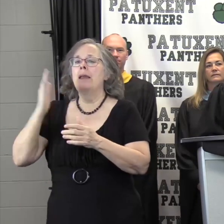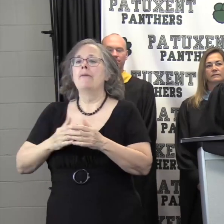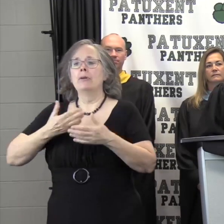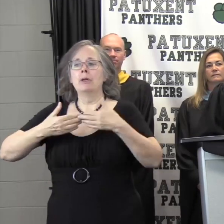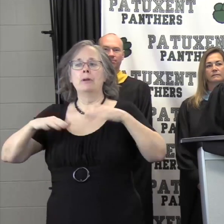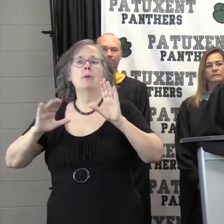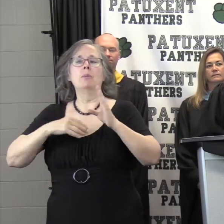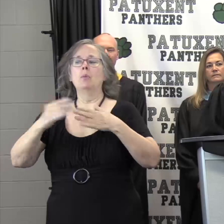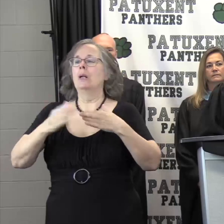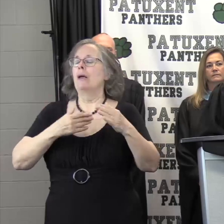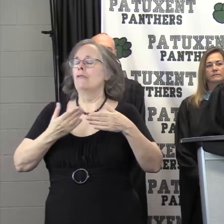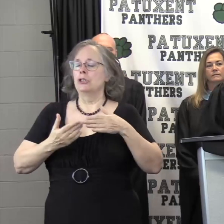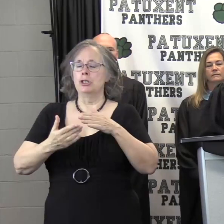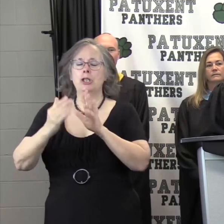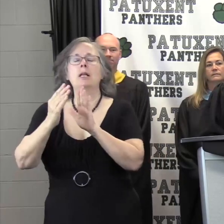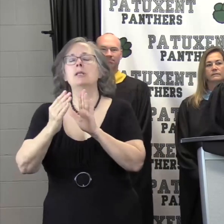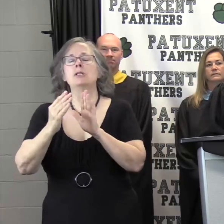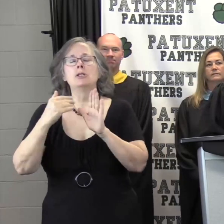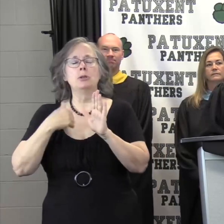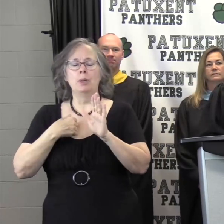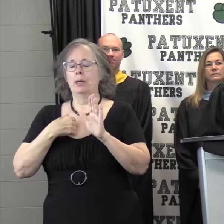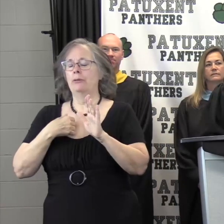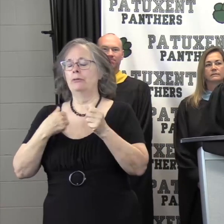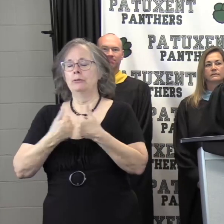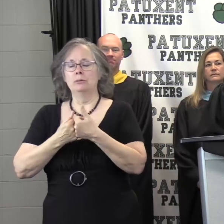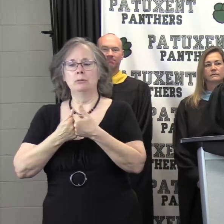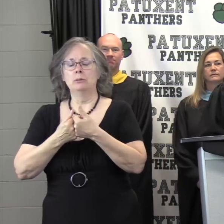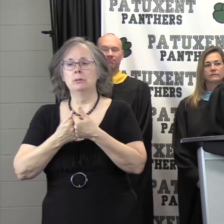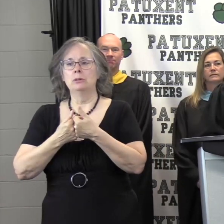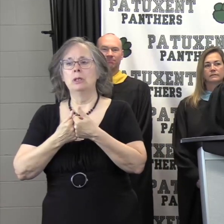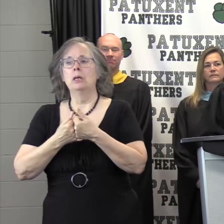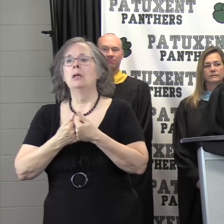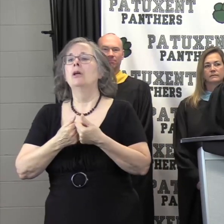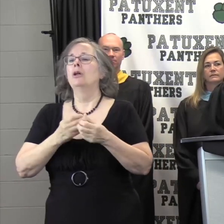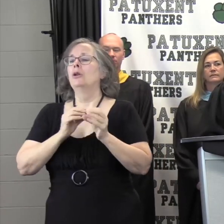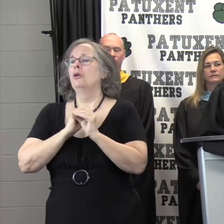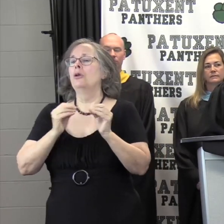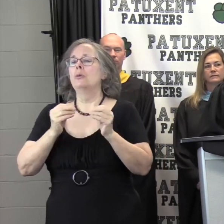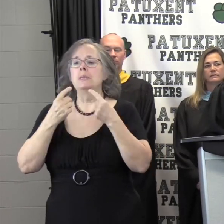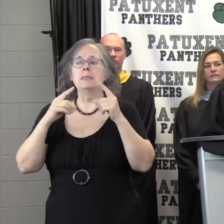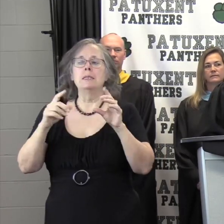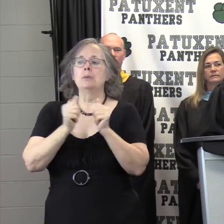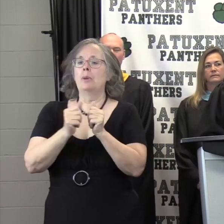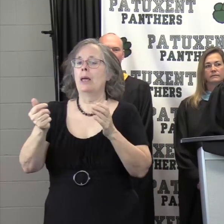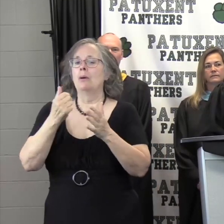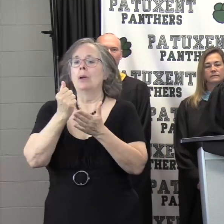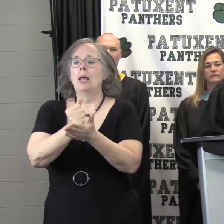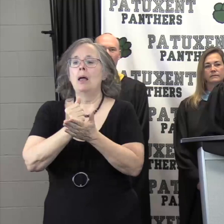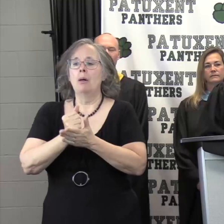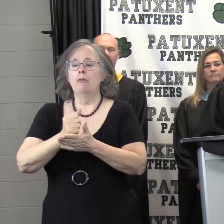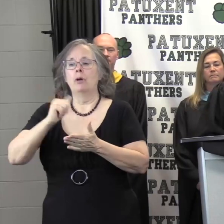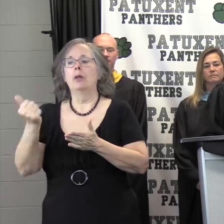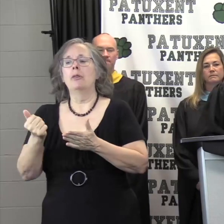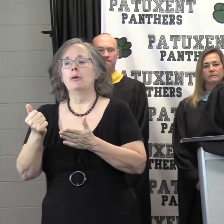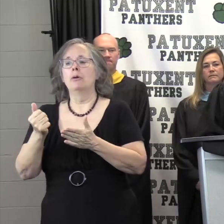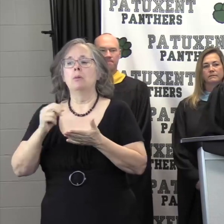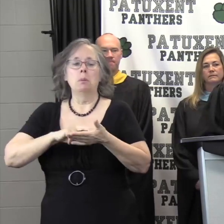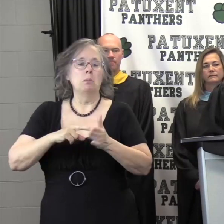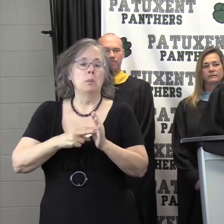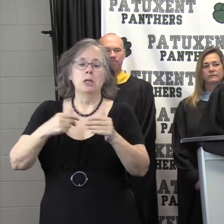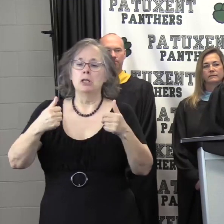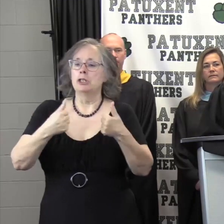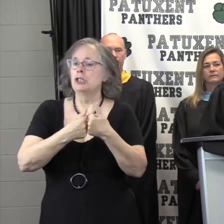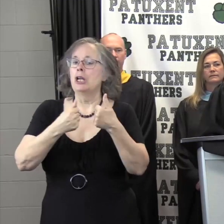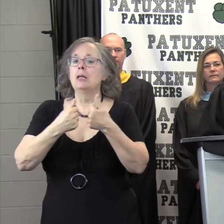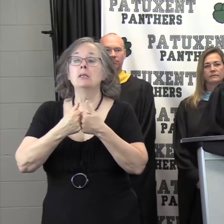front of you. No one lives their dreams without a strong work ethic and help from others. The definition of challenge will be different for each of